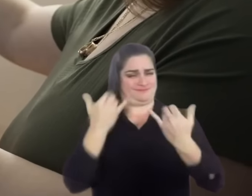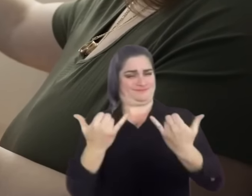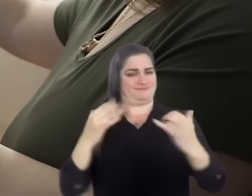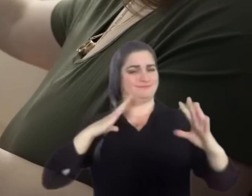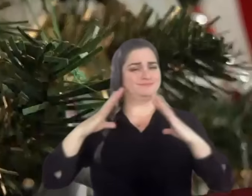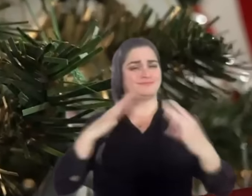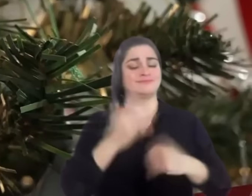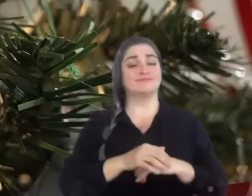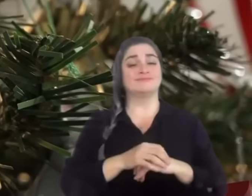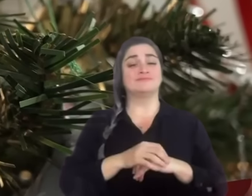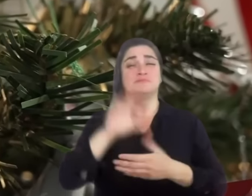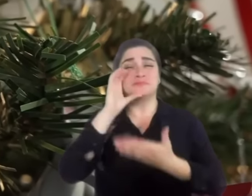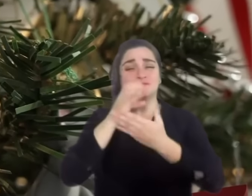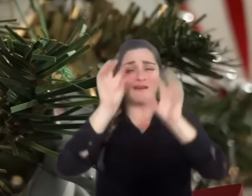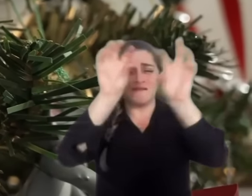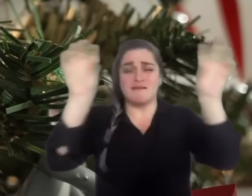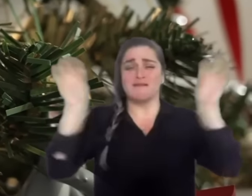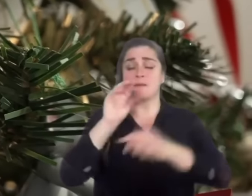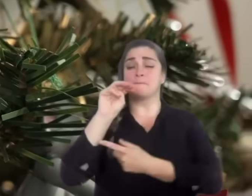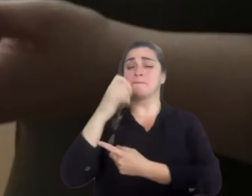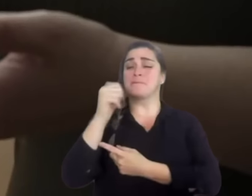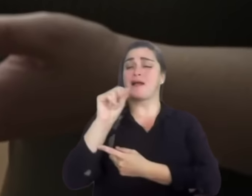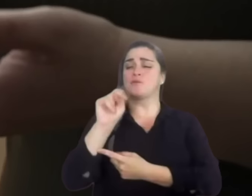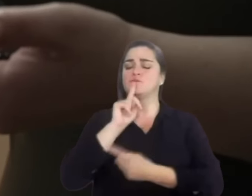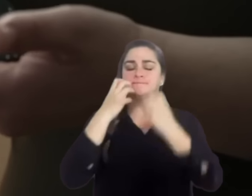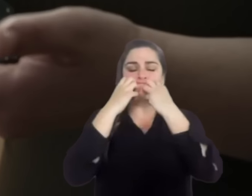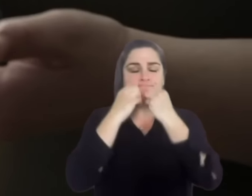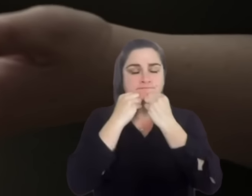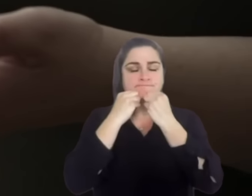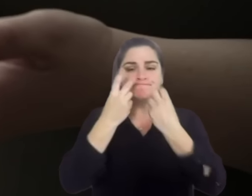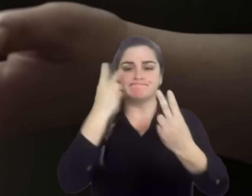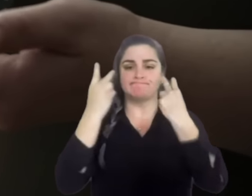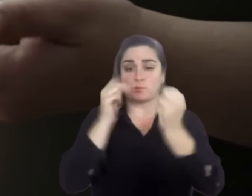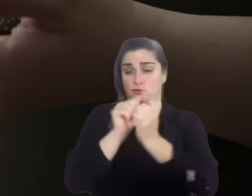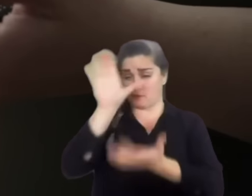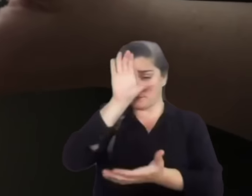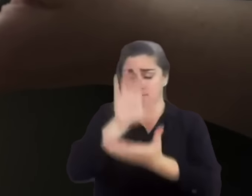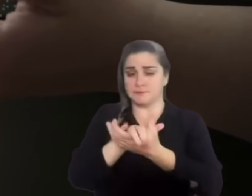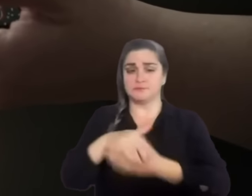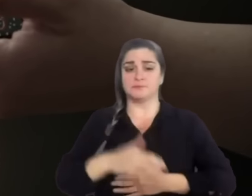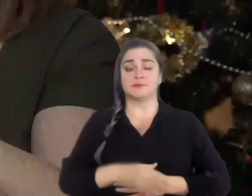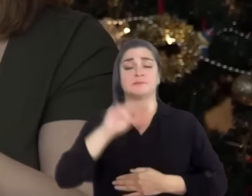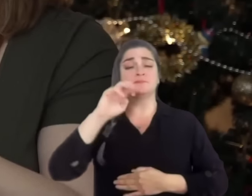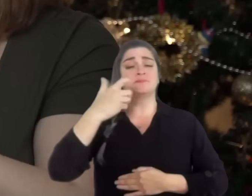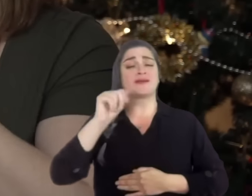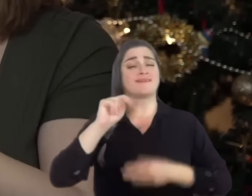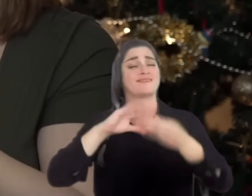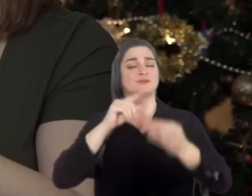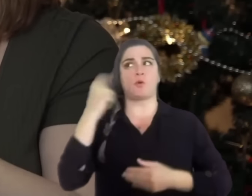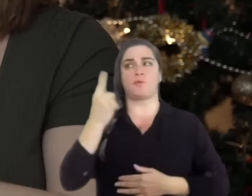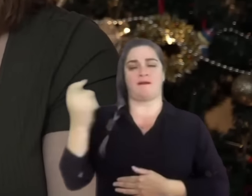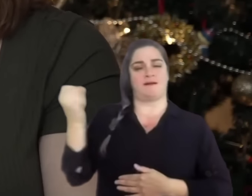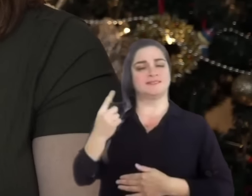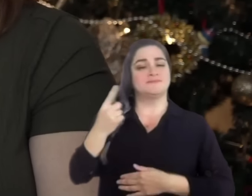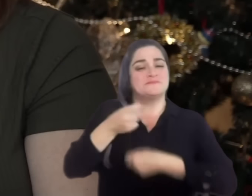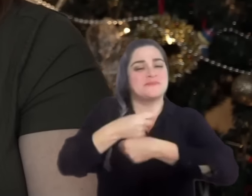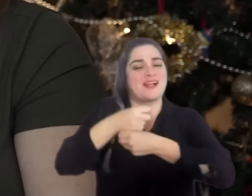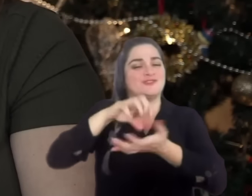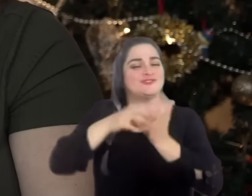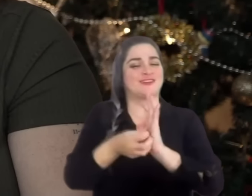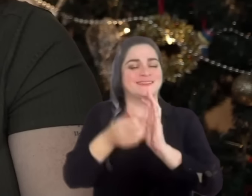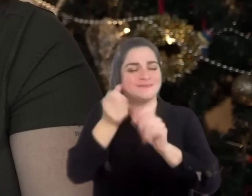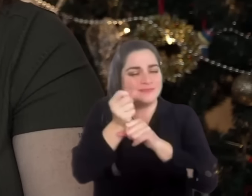this time of year. MEGAN photos of Stephen everywhere, Megan holds on tight to memories with her husband. MEGAN He was always asking me to make the